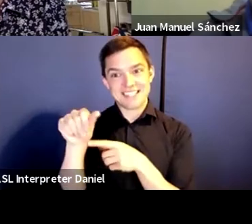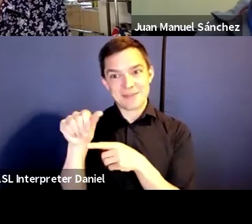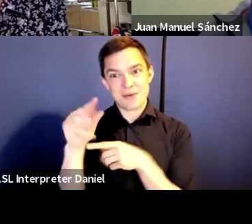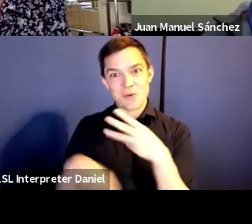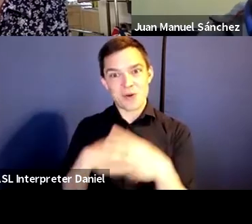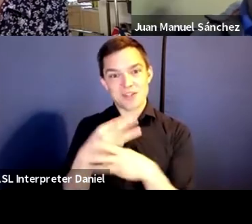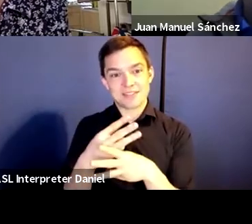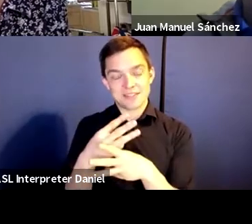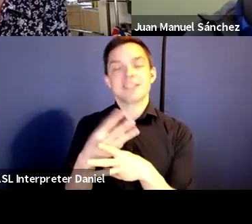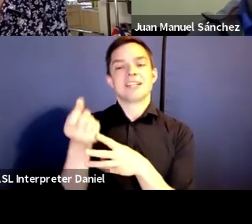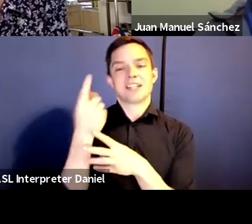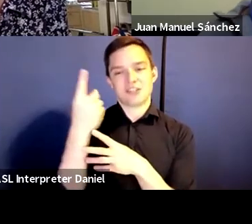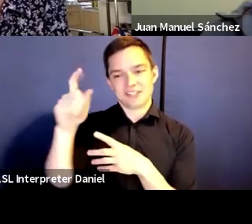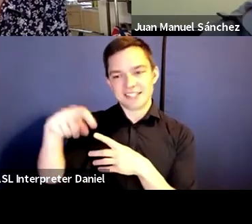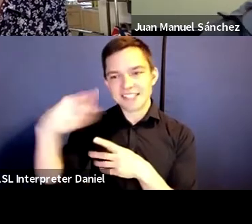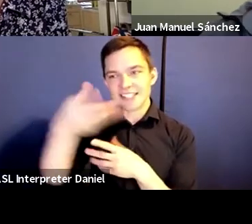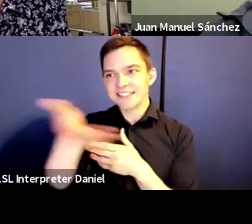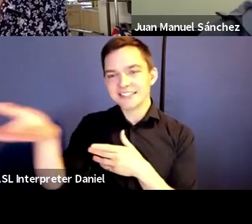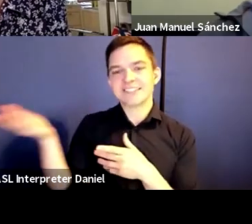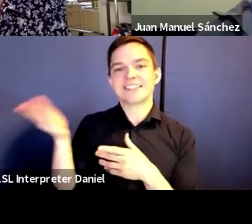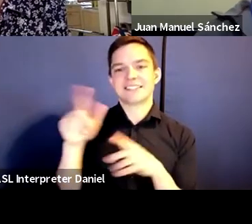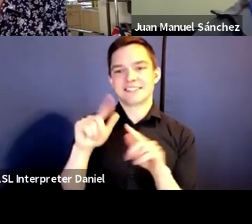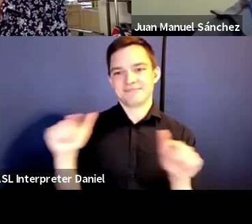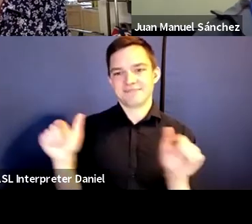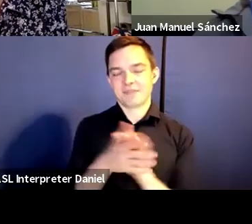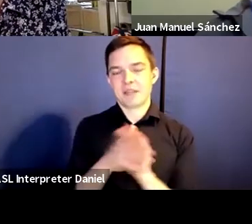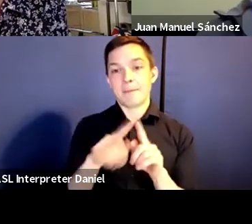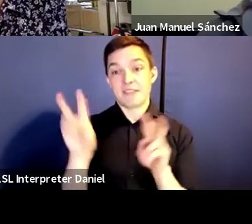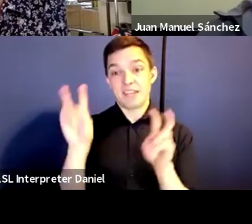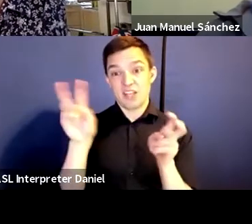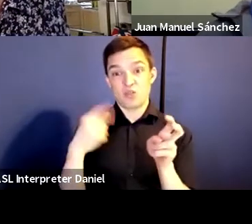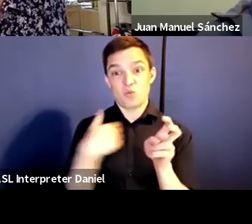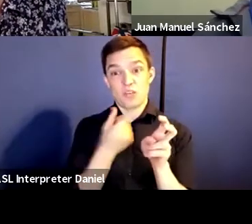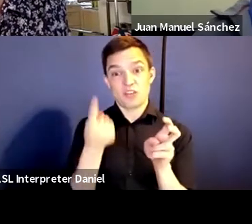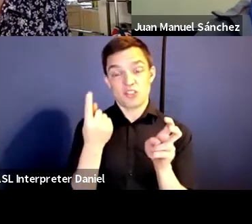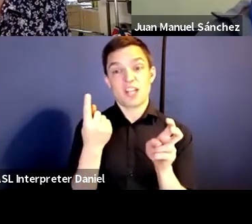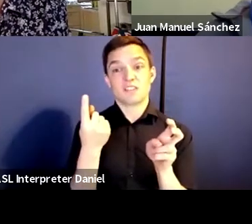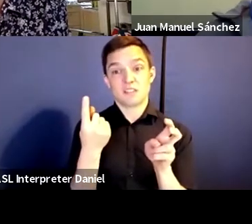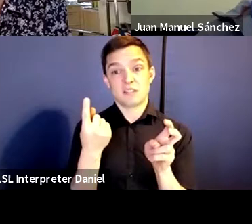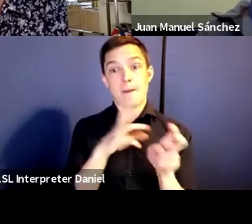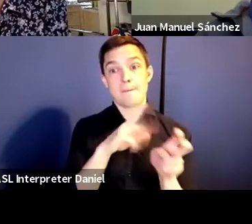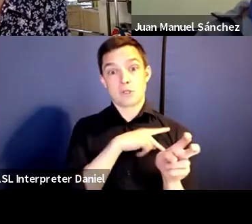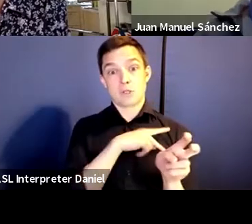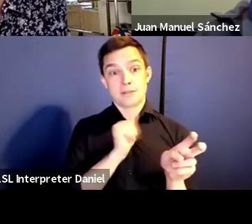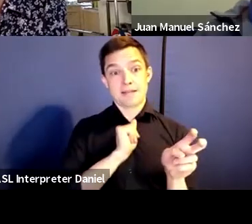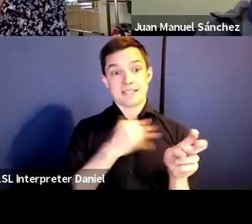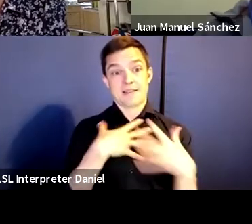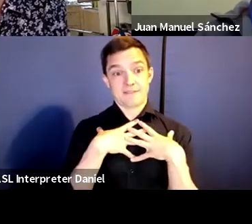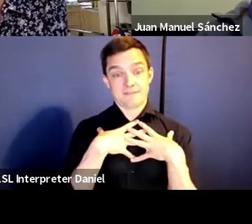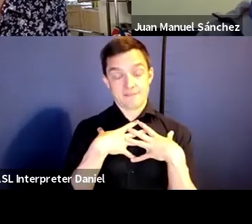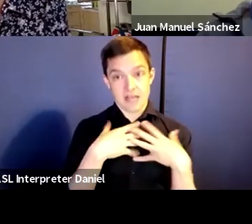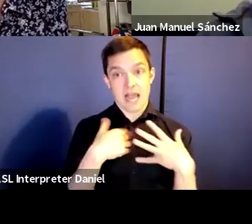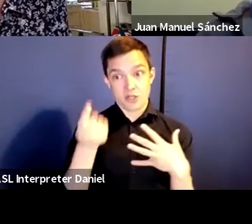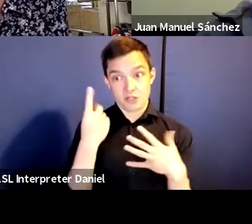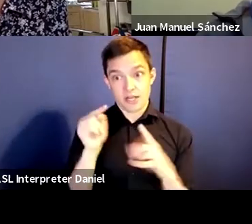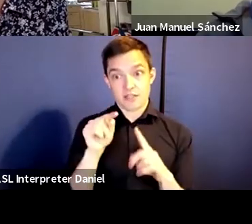understand the needs and understand, but the issue that we understand, personally myself, I understand that